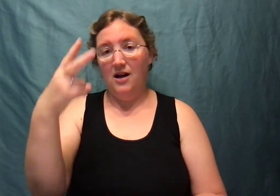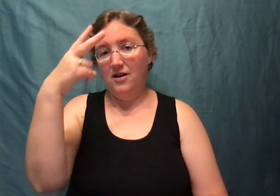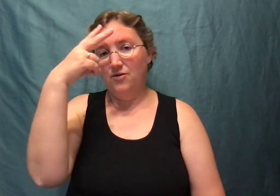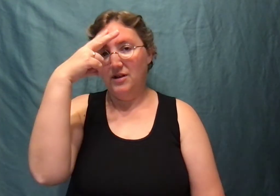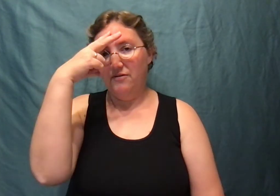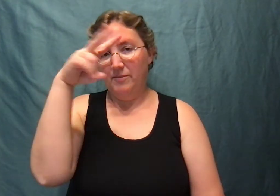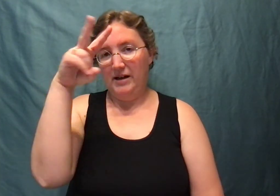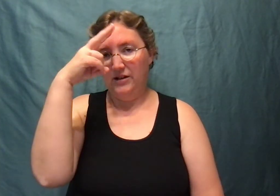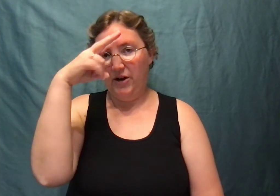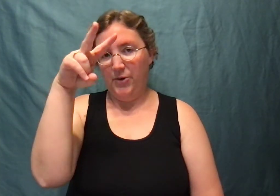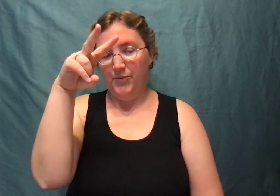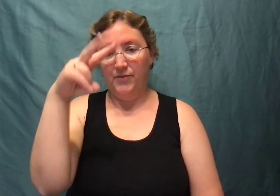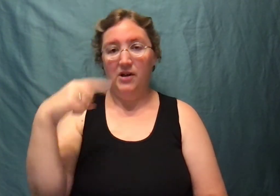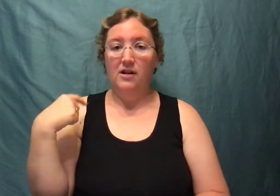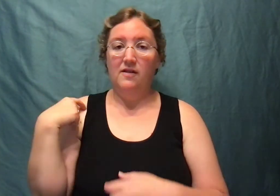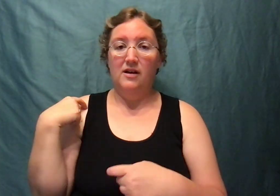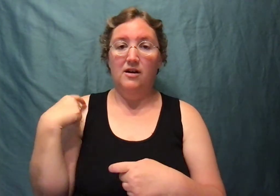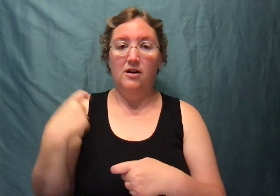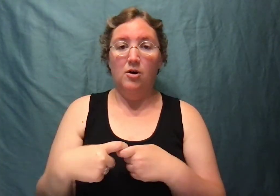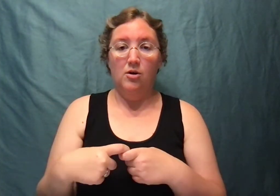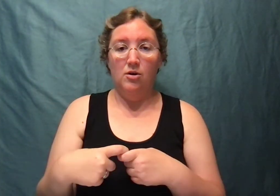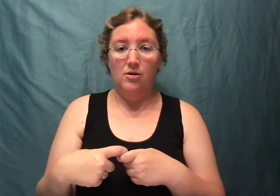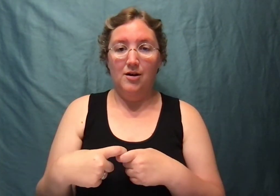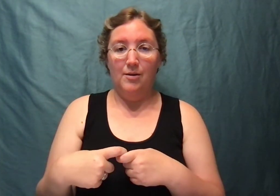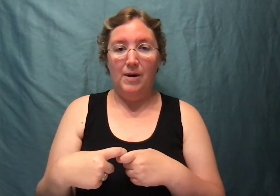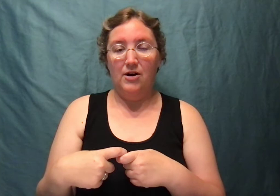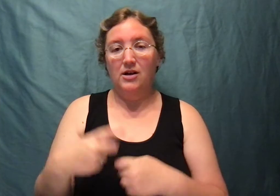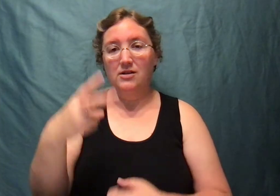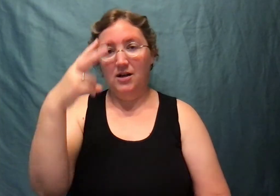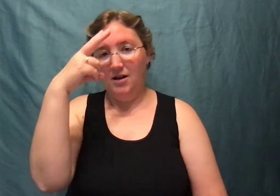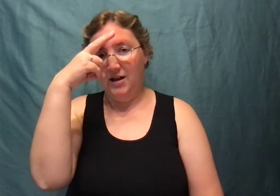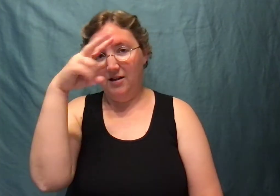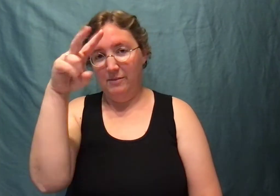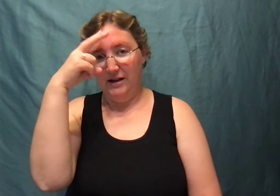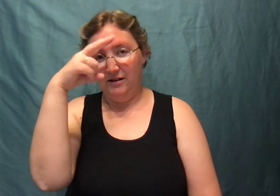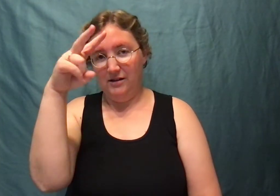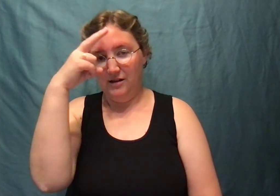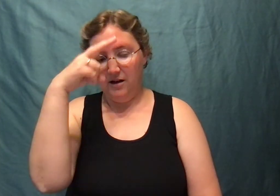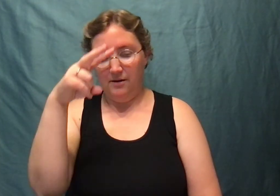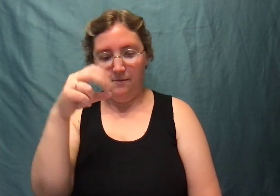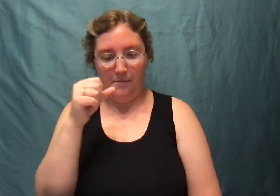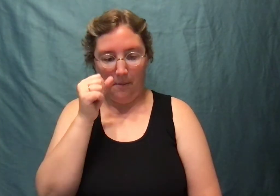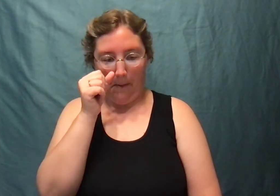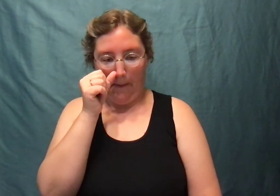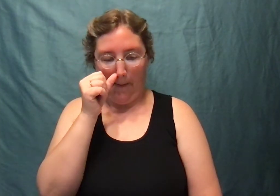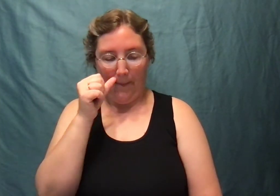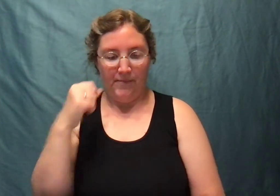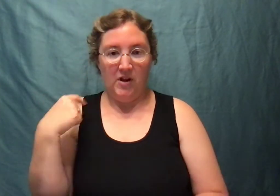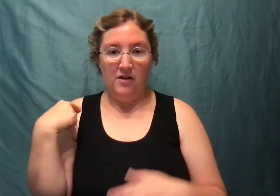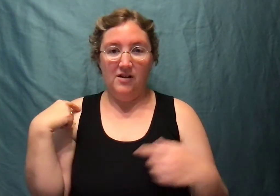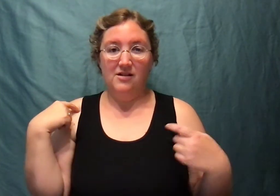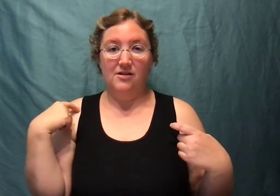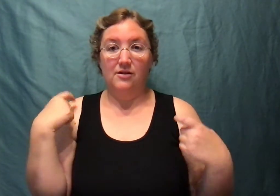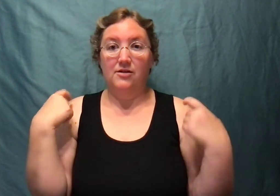another sign for Mexico. The American sign and the Mexican sign. This looks like